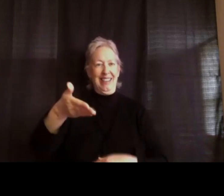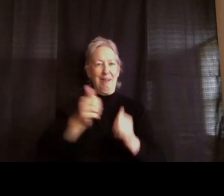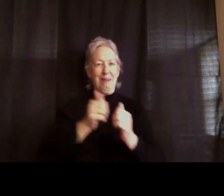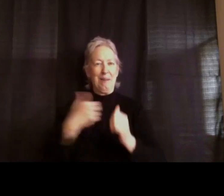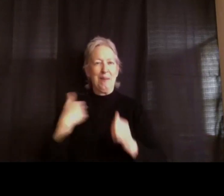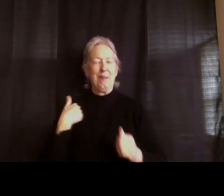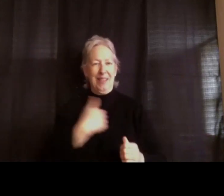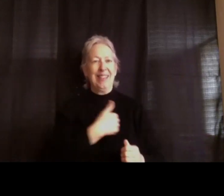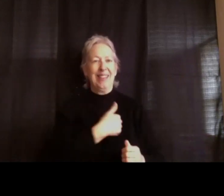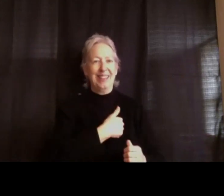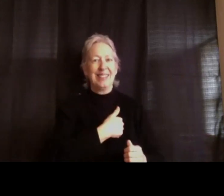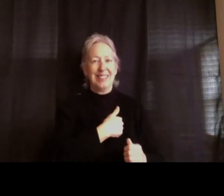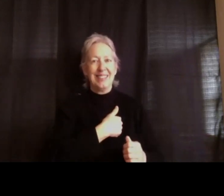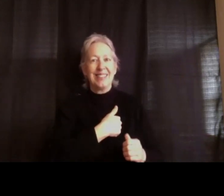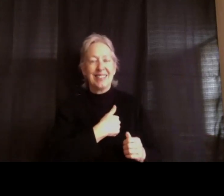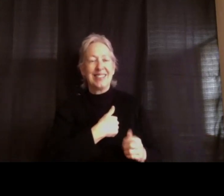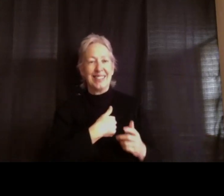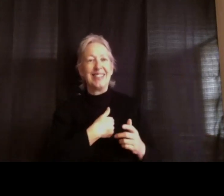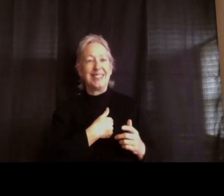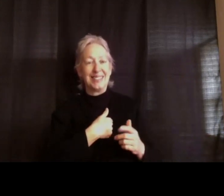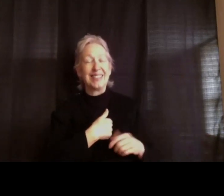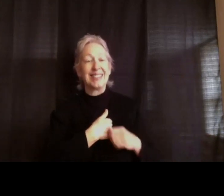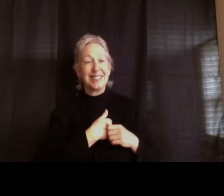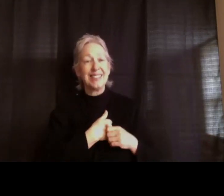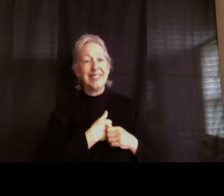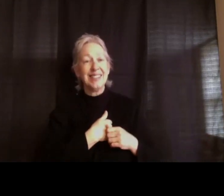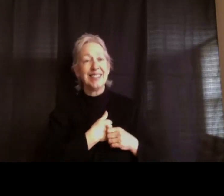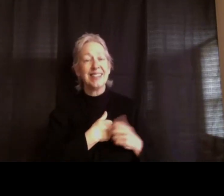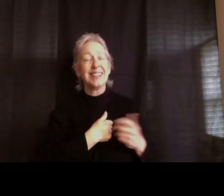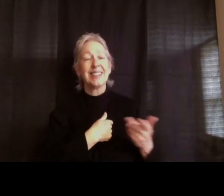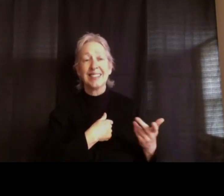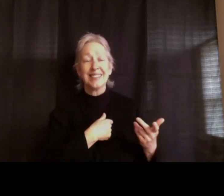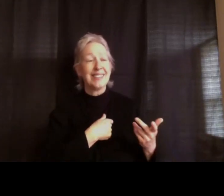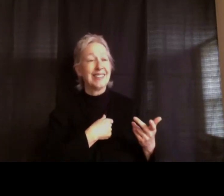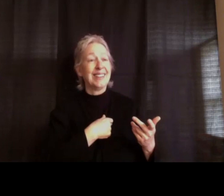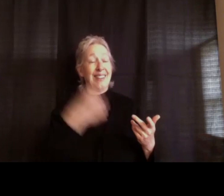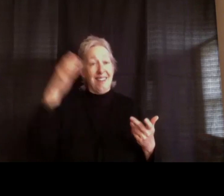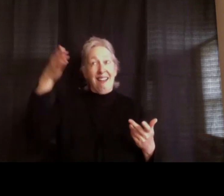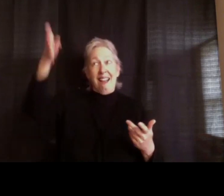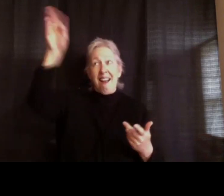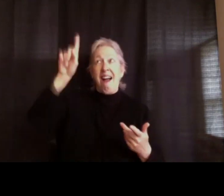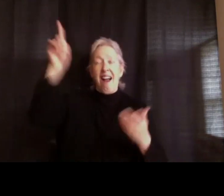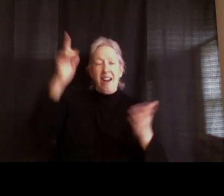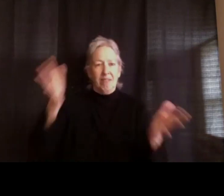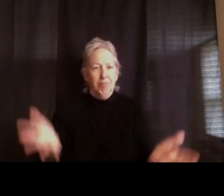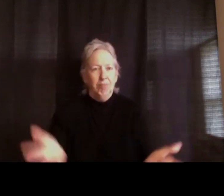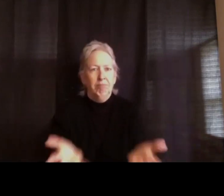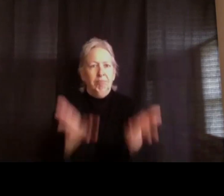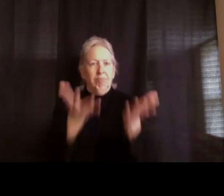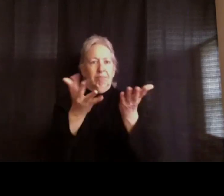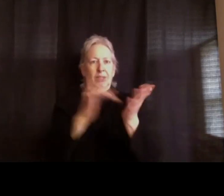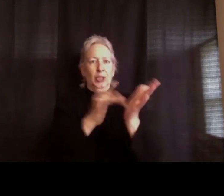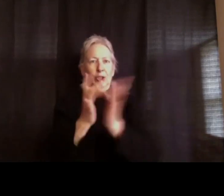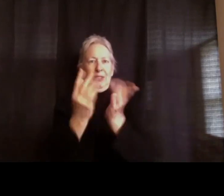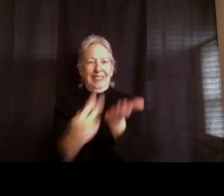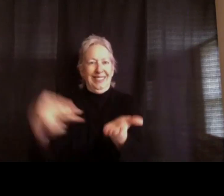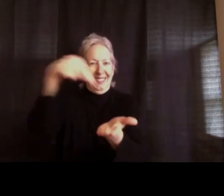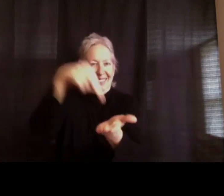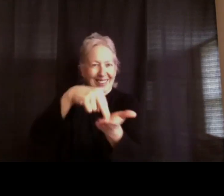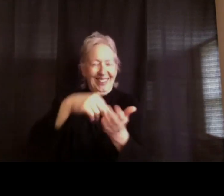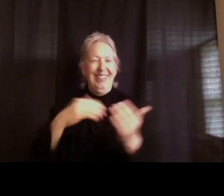And the very presence of God with us, this God who raised Jesus from the dead, who pours out the Holy